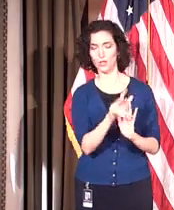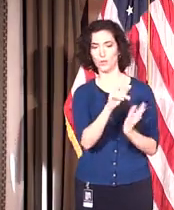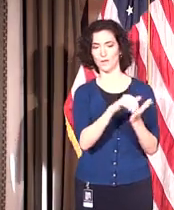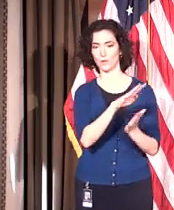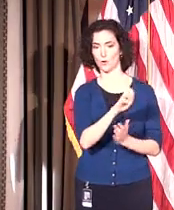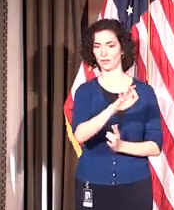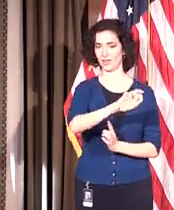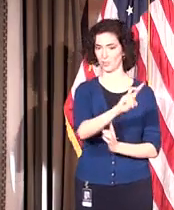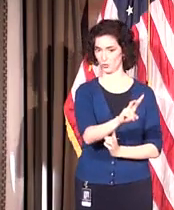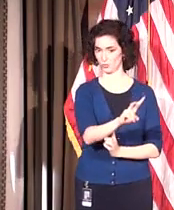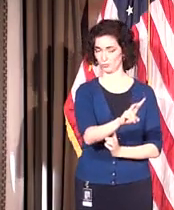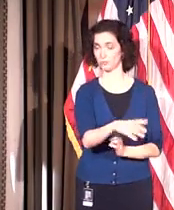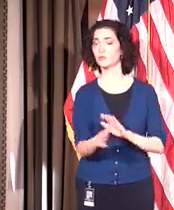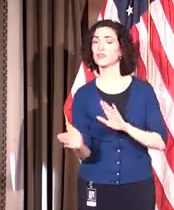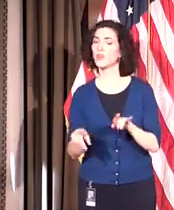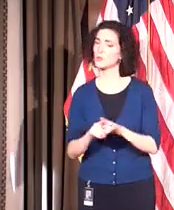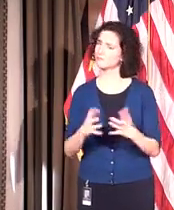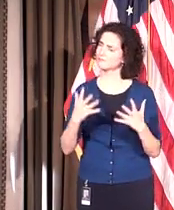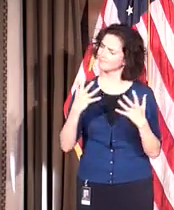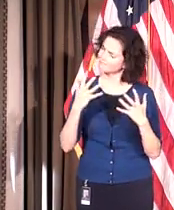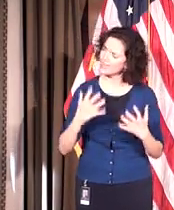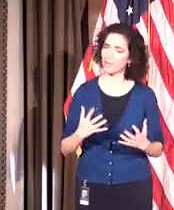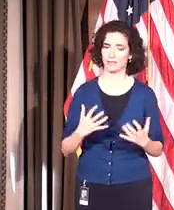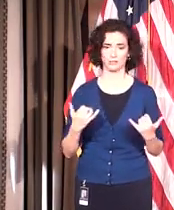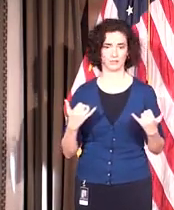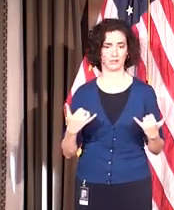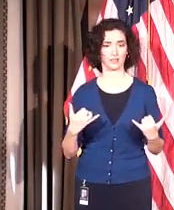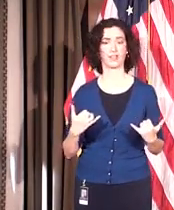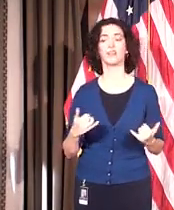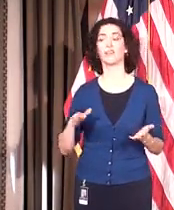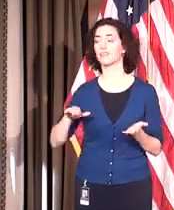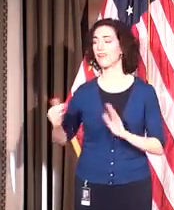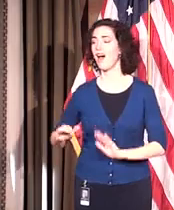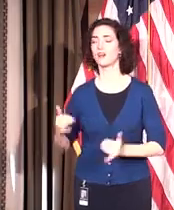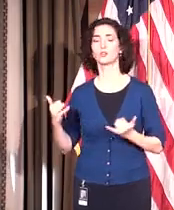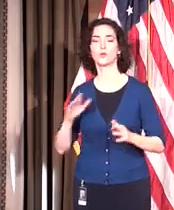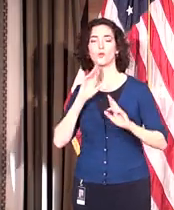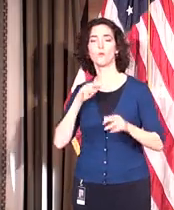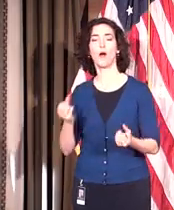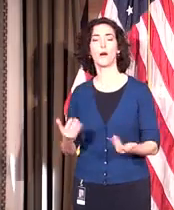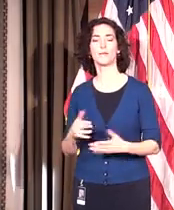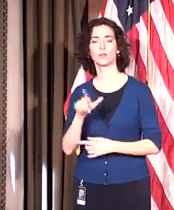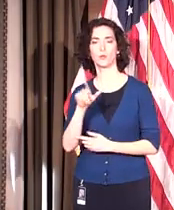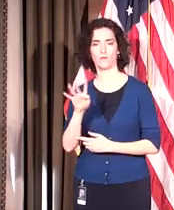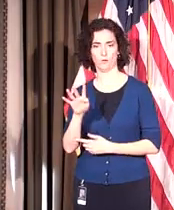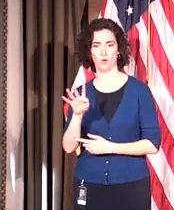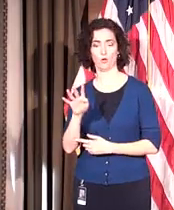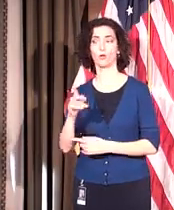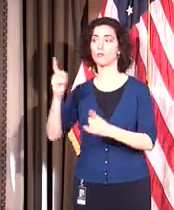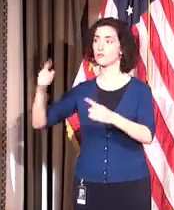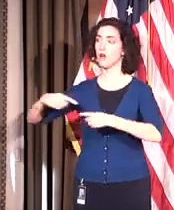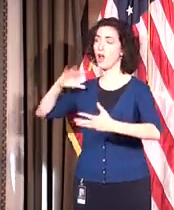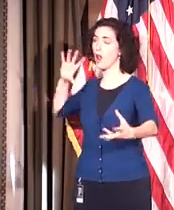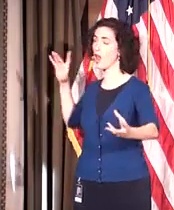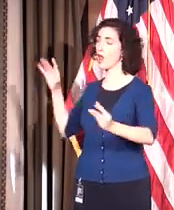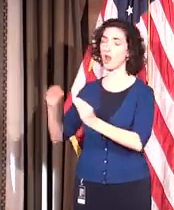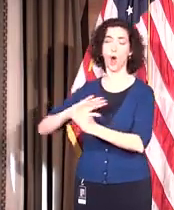Very sadly, today we're also reporting 24 new deaths, and the total deaths now